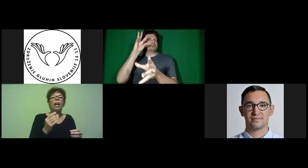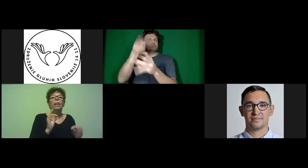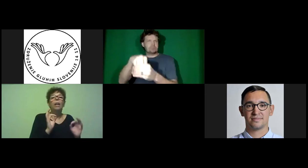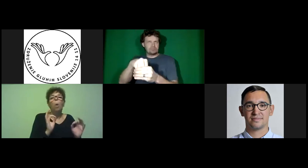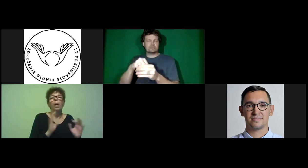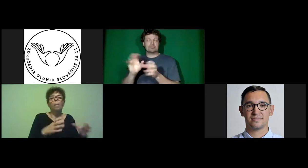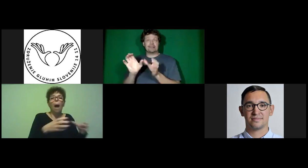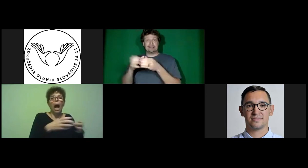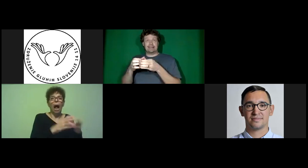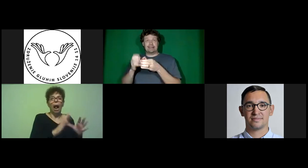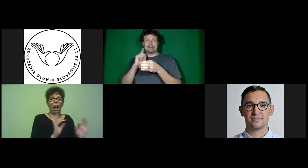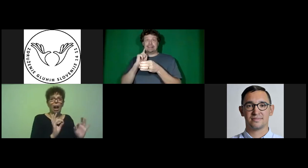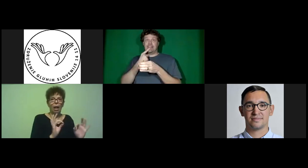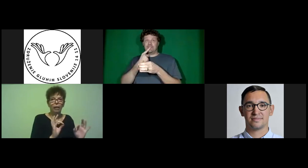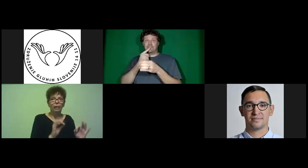competition.